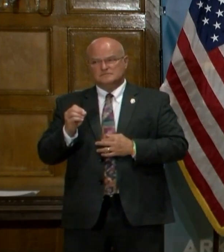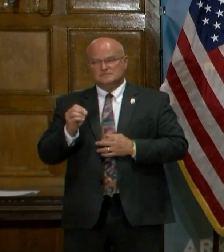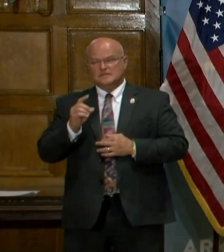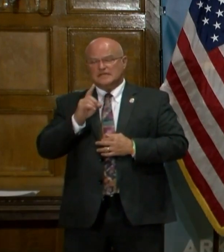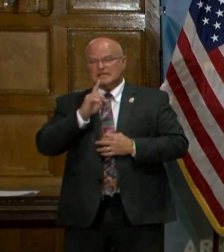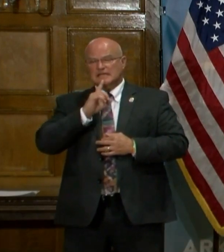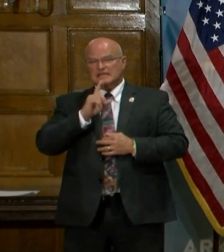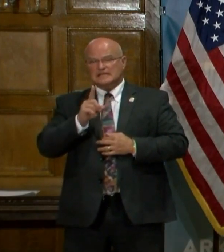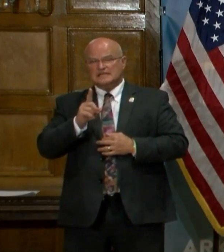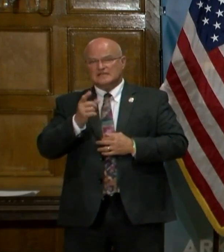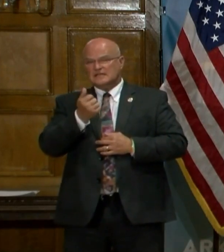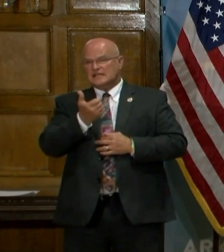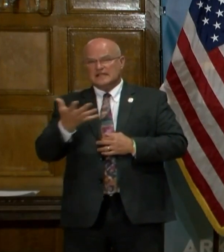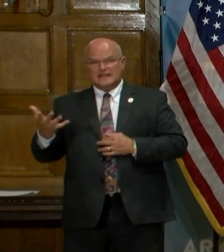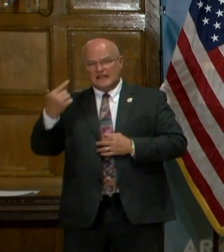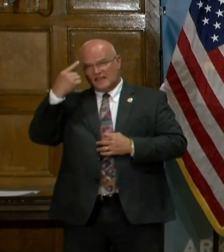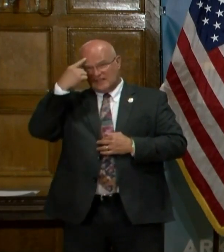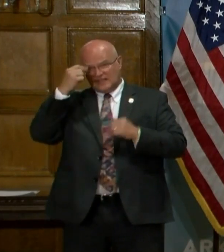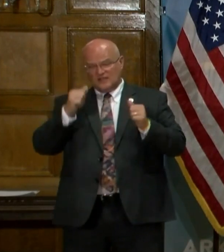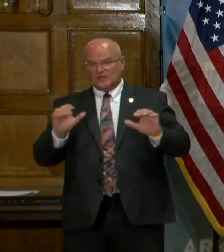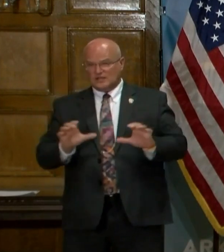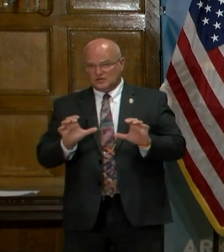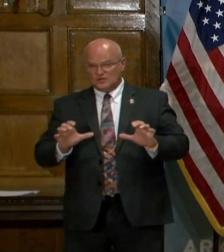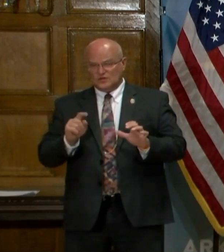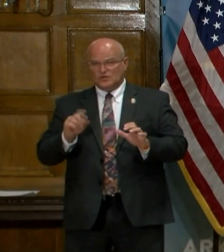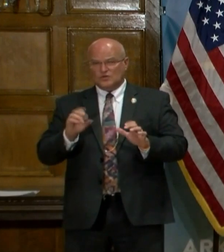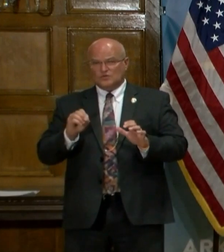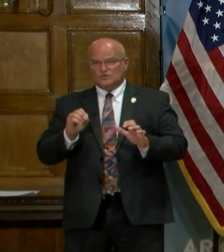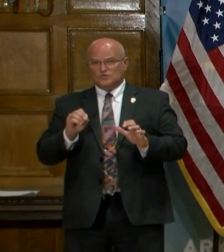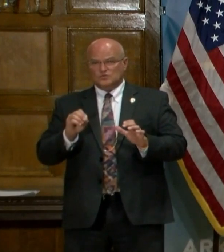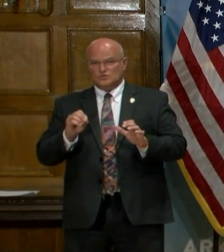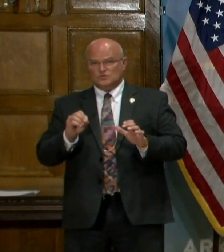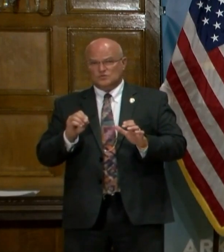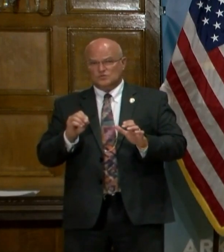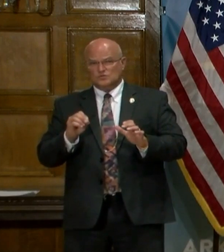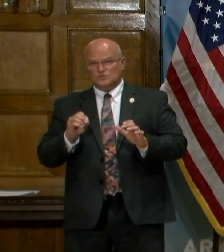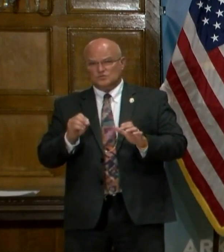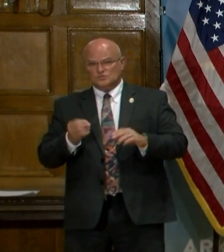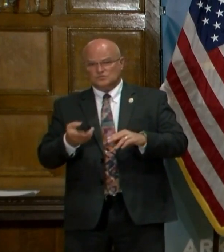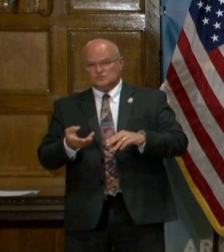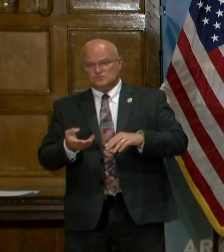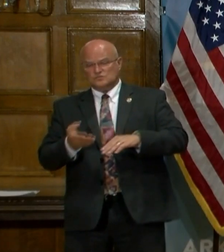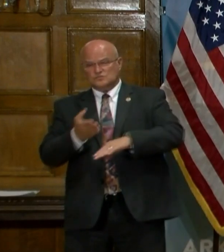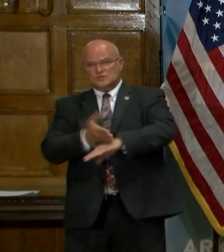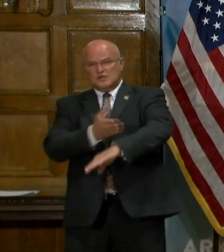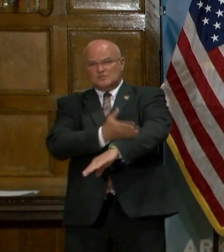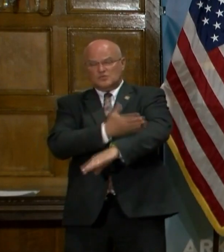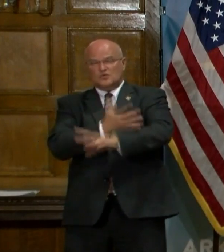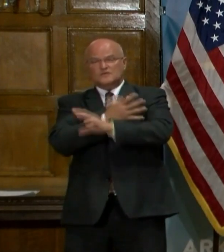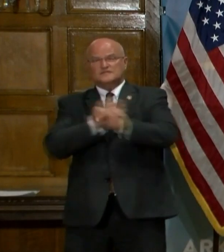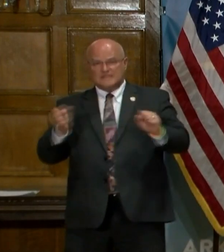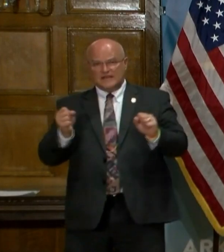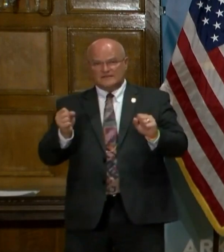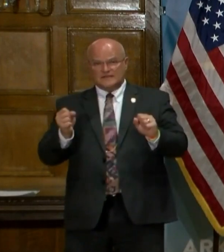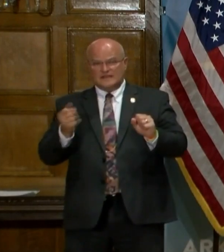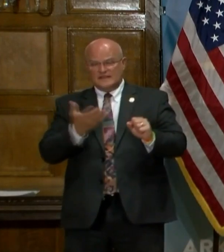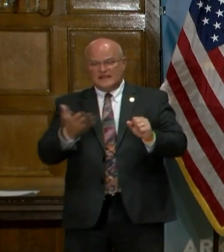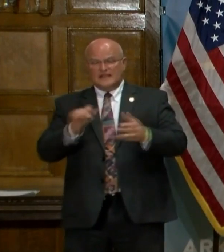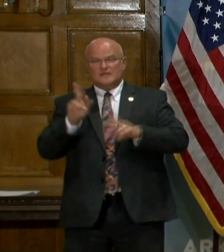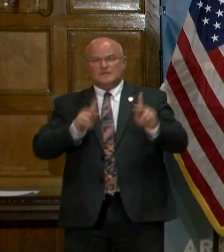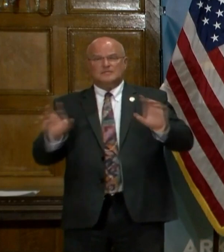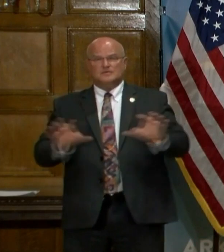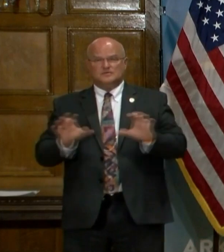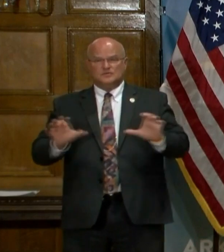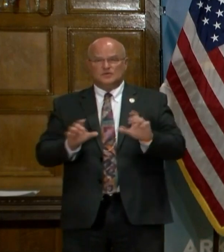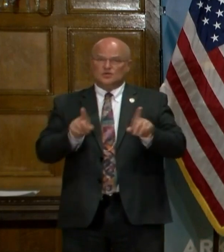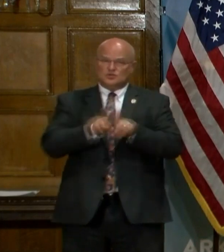is there anything you think you can do to improve safety precautions that people are